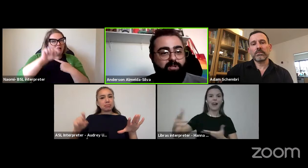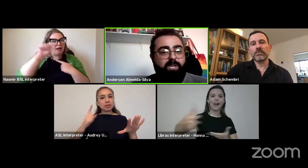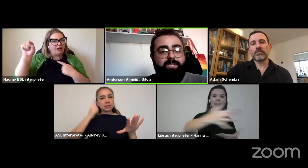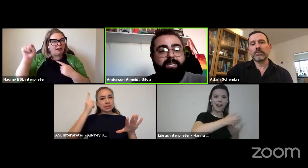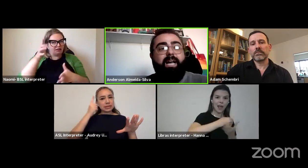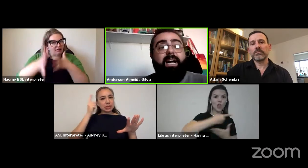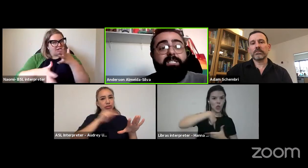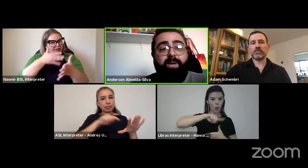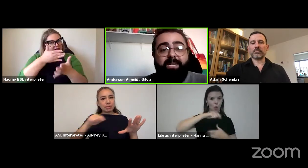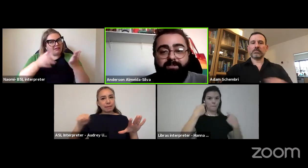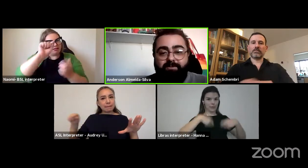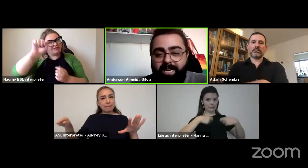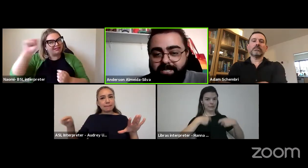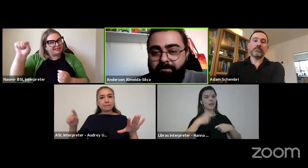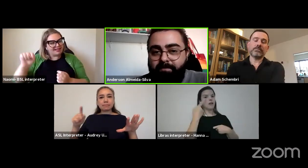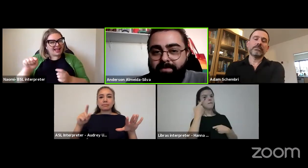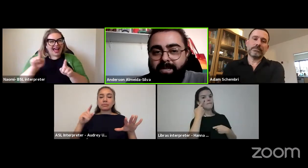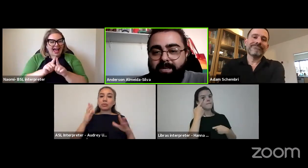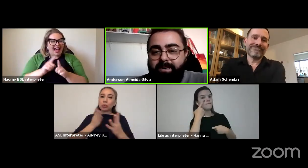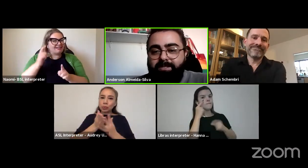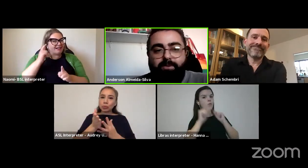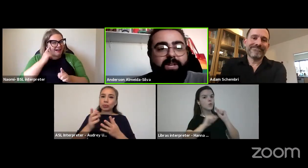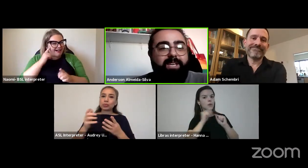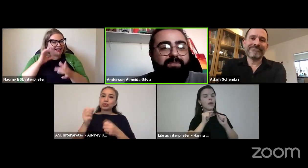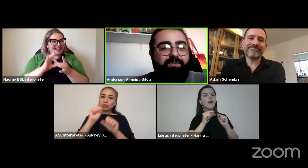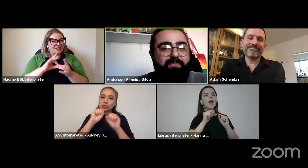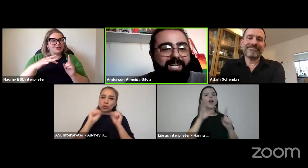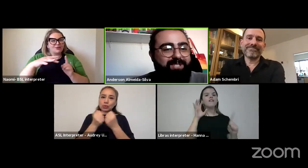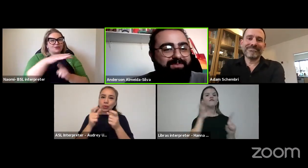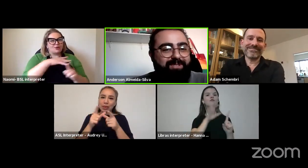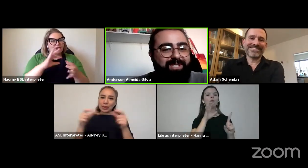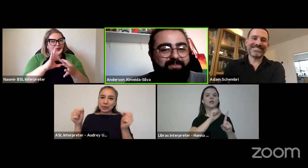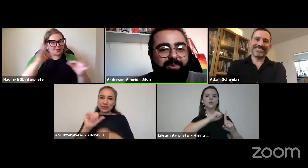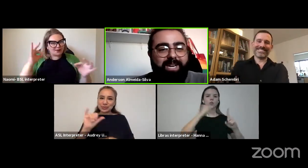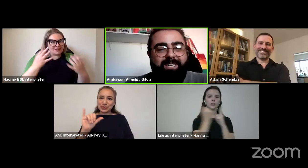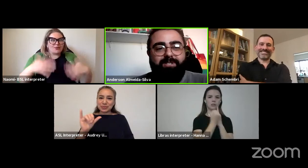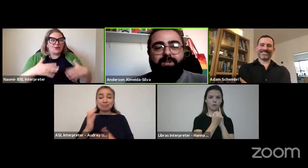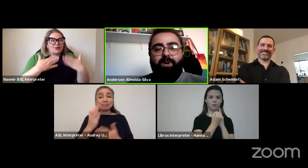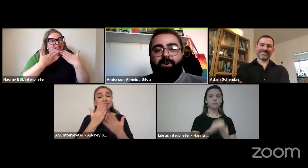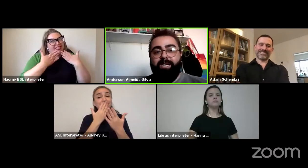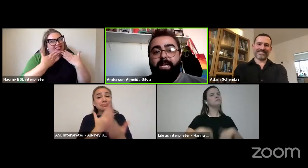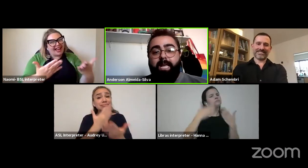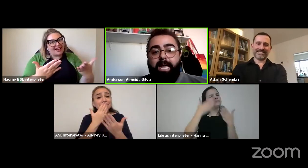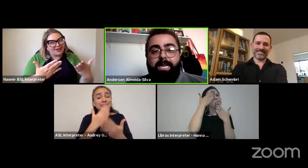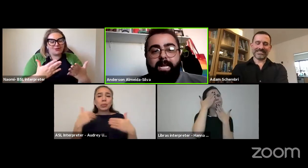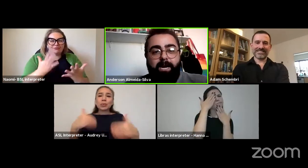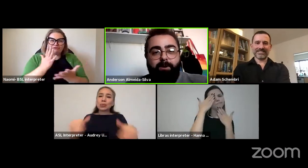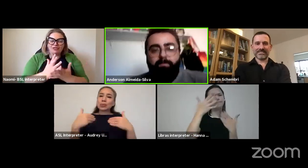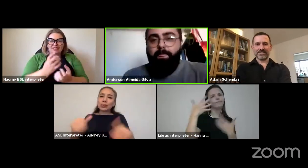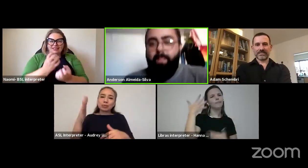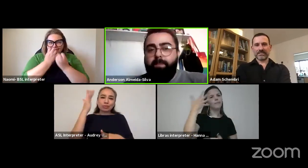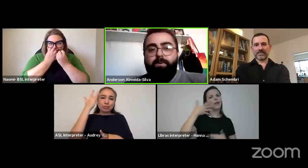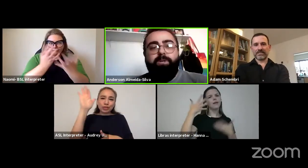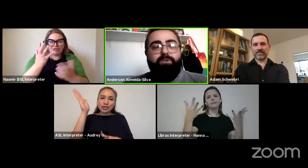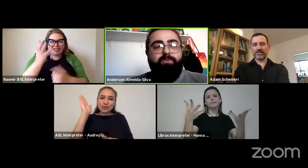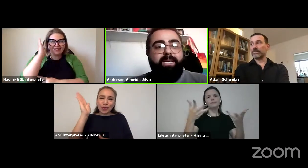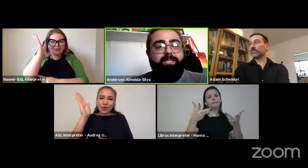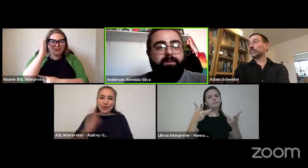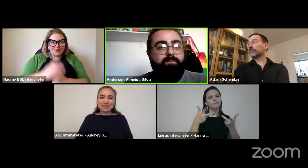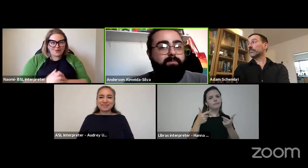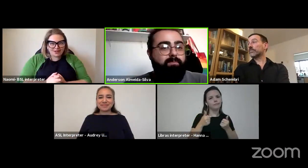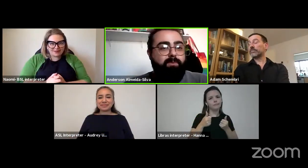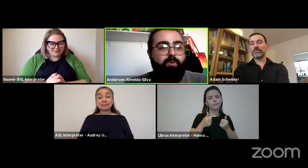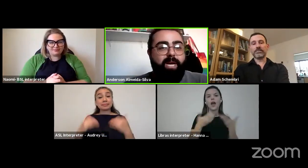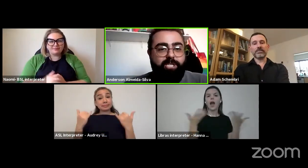some sociolinguistic aspects, right? So thank you very much for this brilliant talk. And now I'm going to